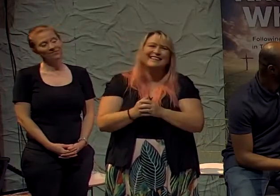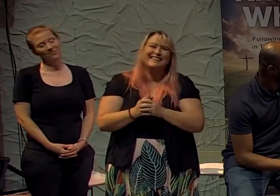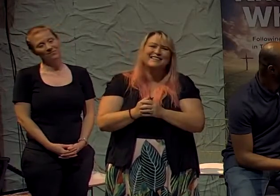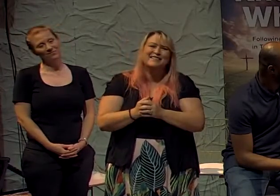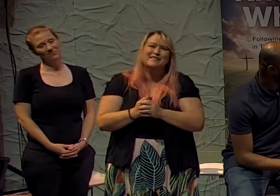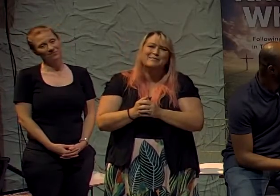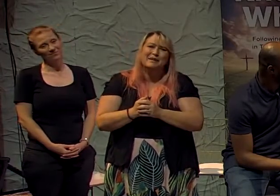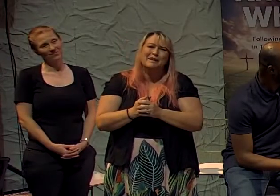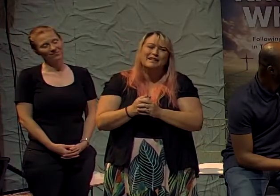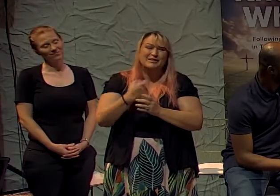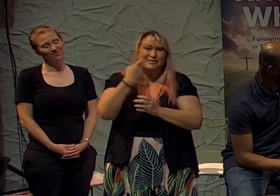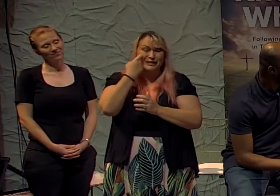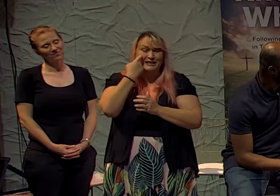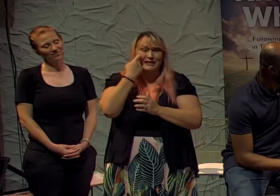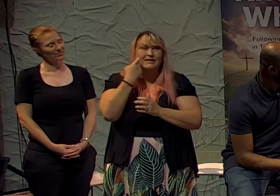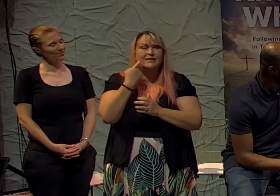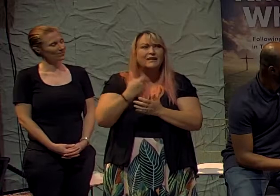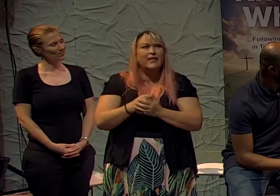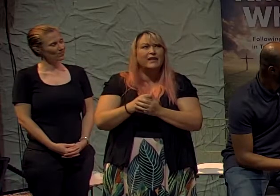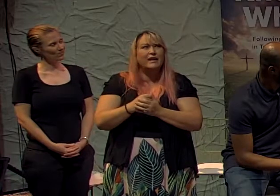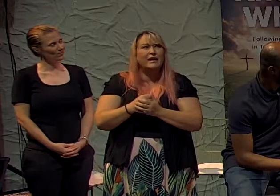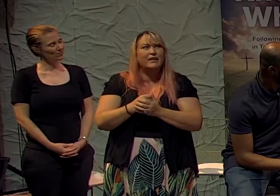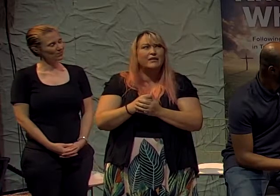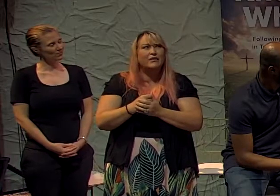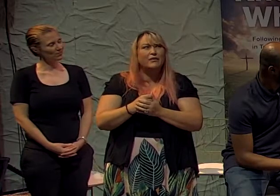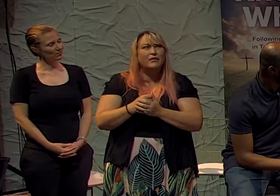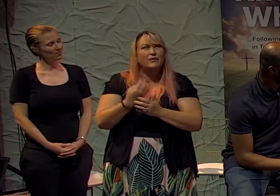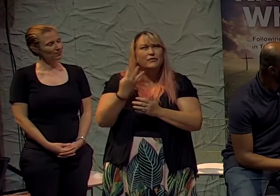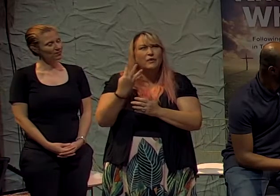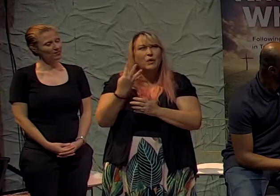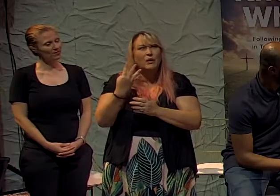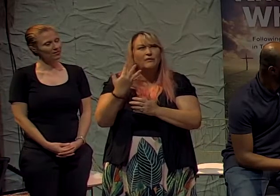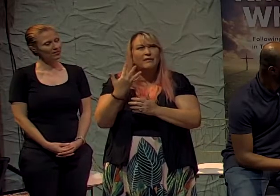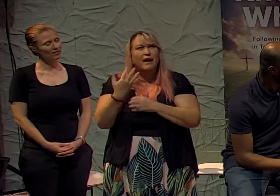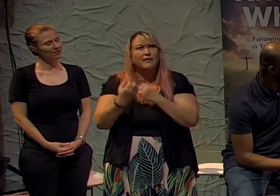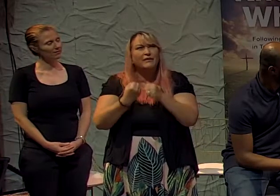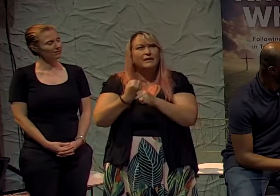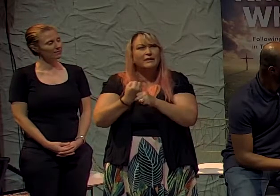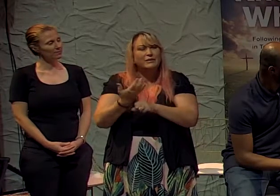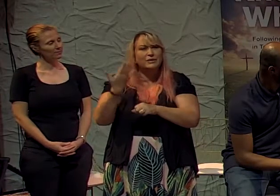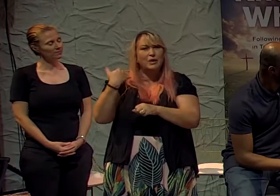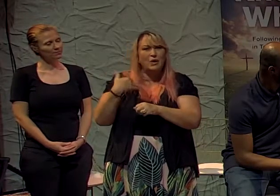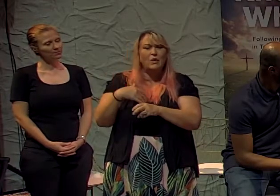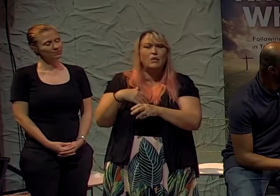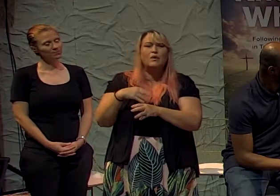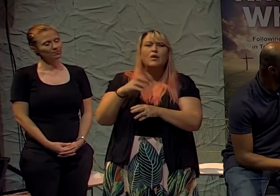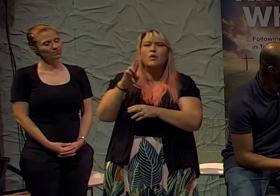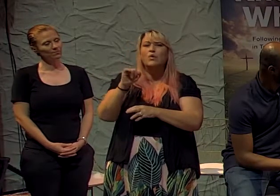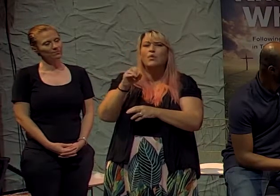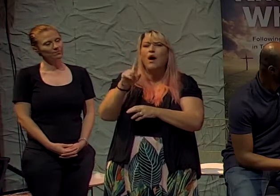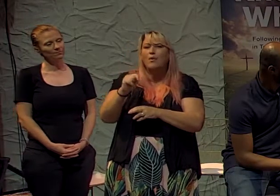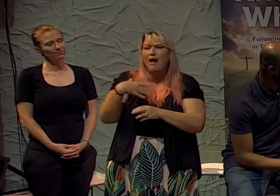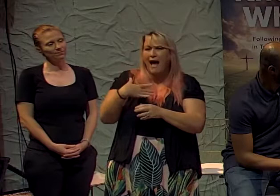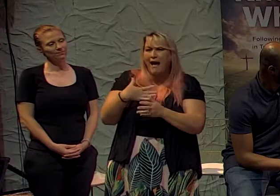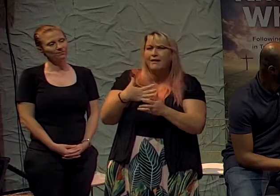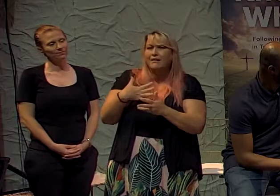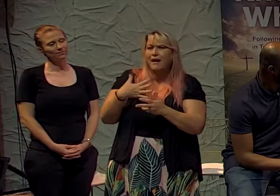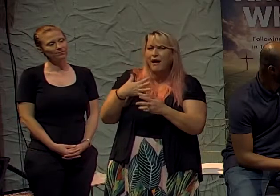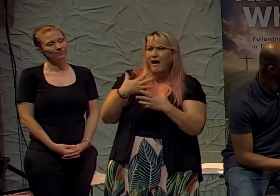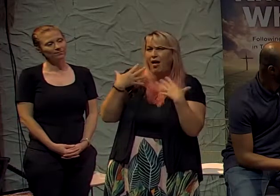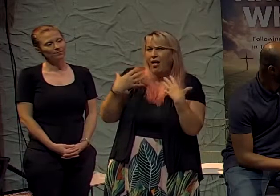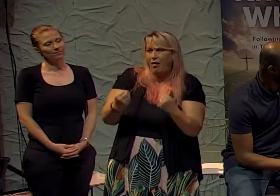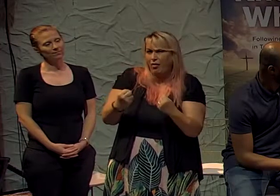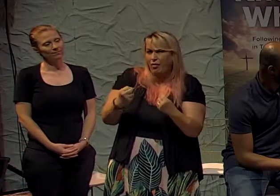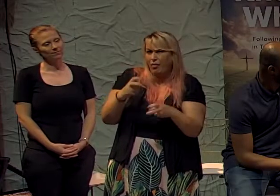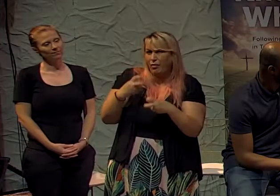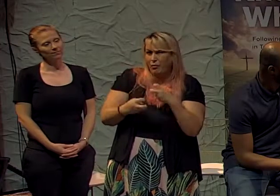recently, so I guess 4 to 5 years ago, Robert had a health scare, and